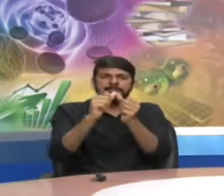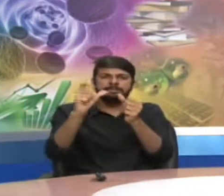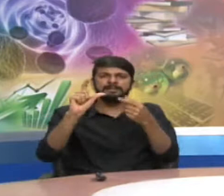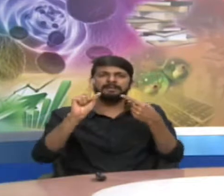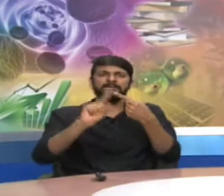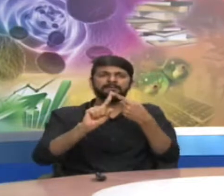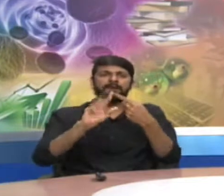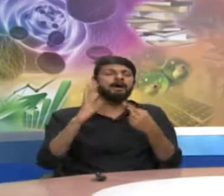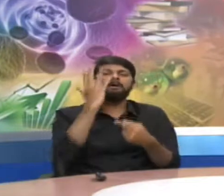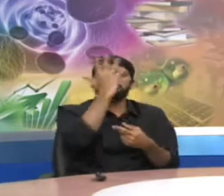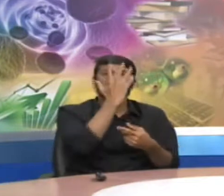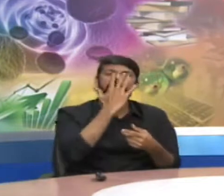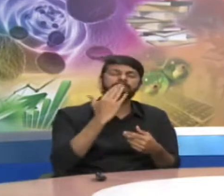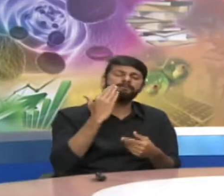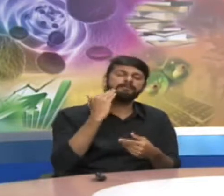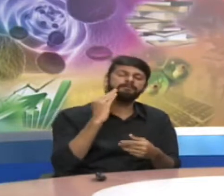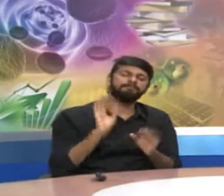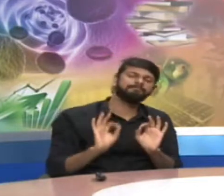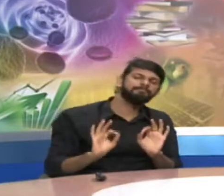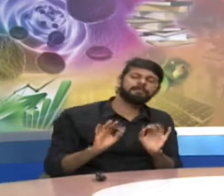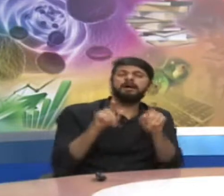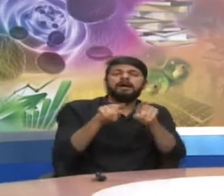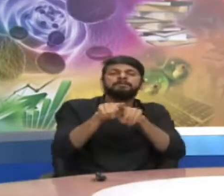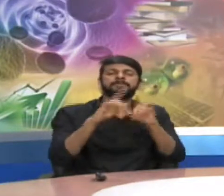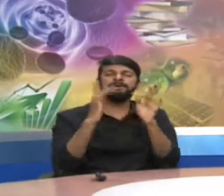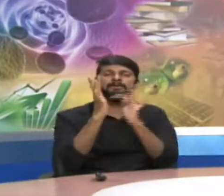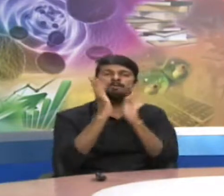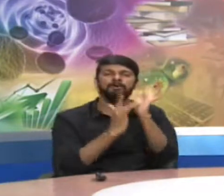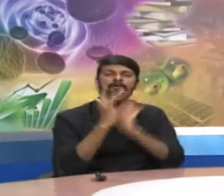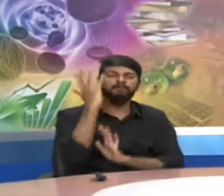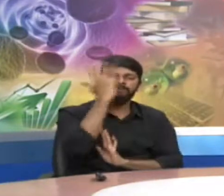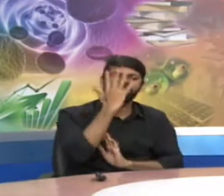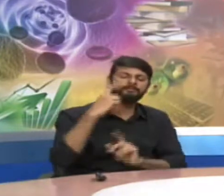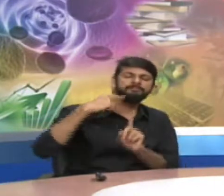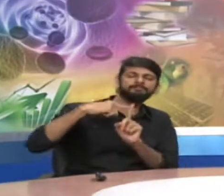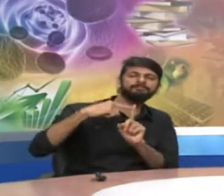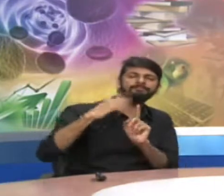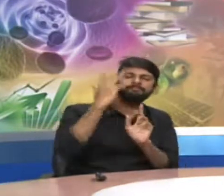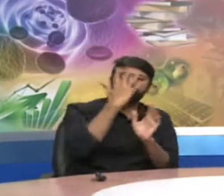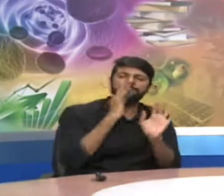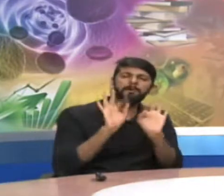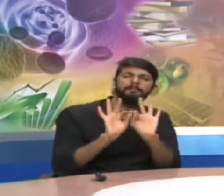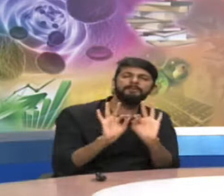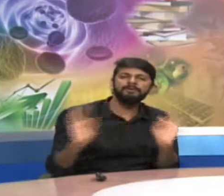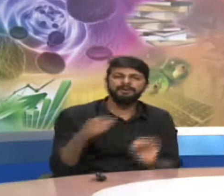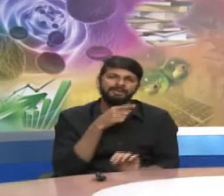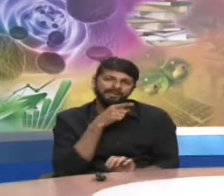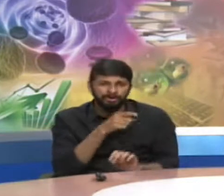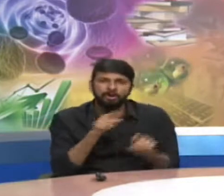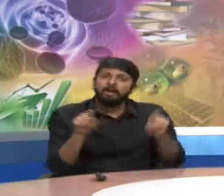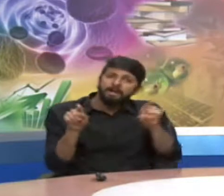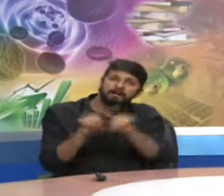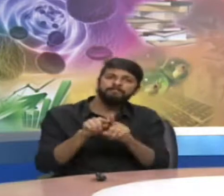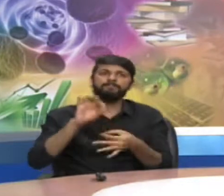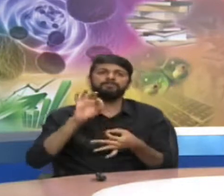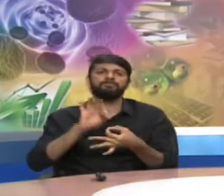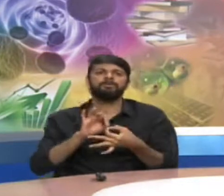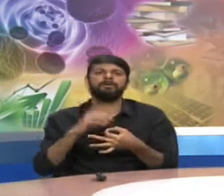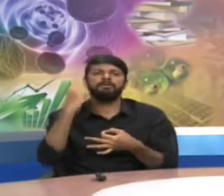Second, the perfection should be with the expressions. The exact expressions